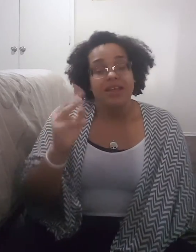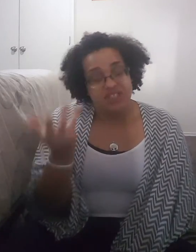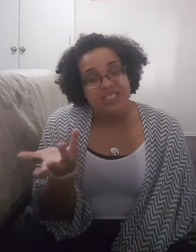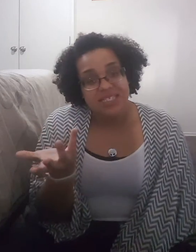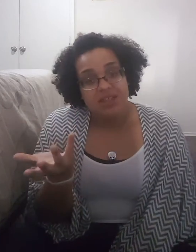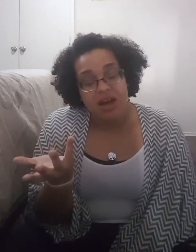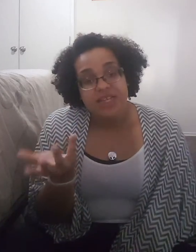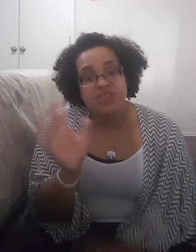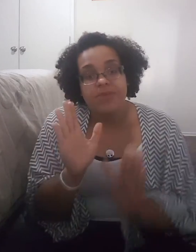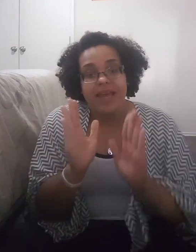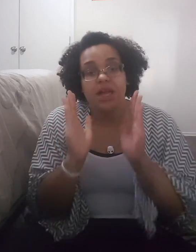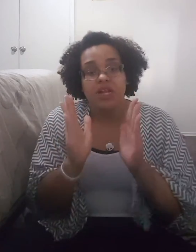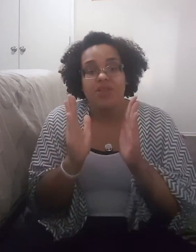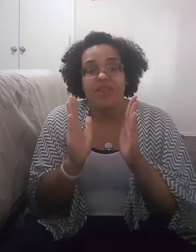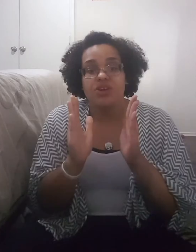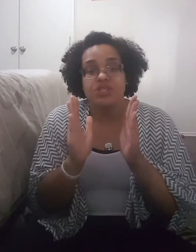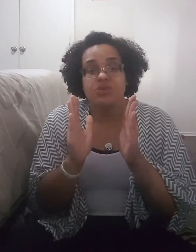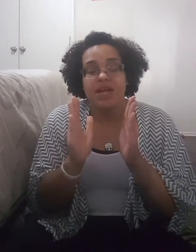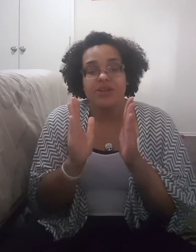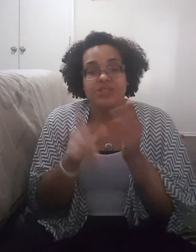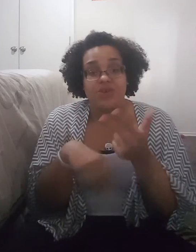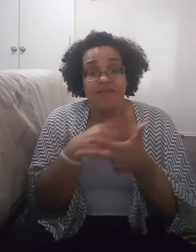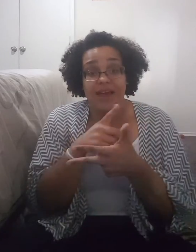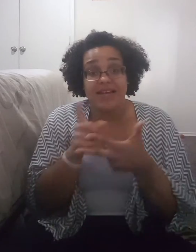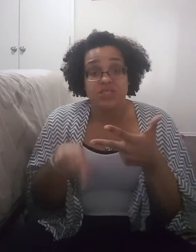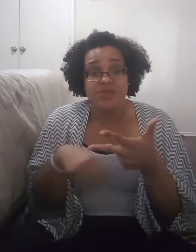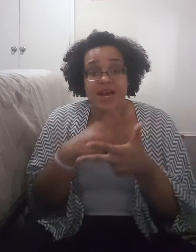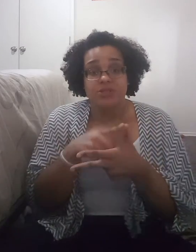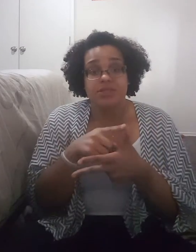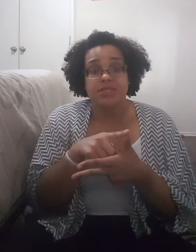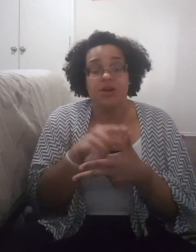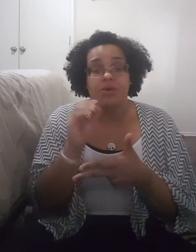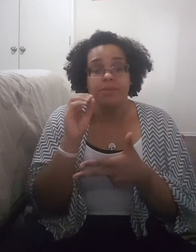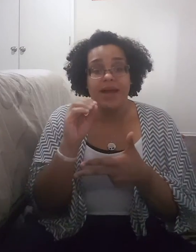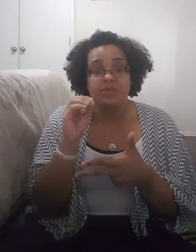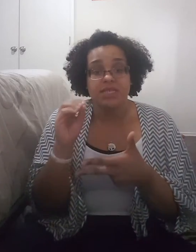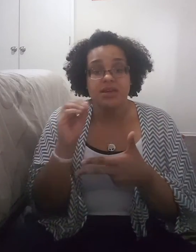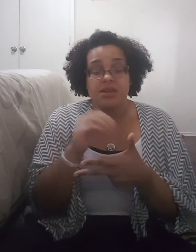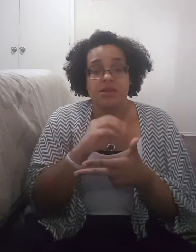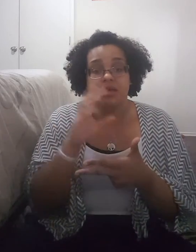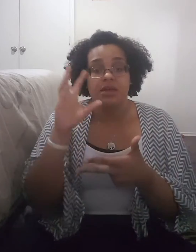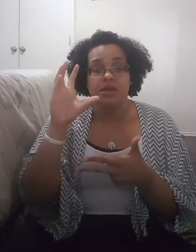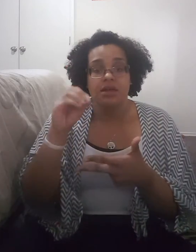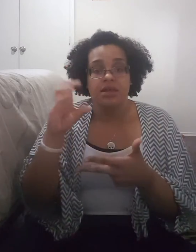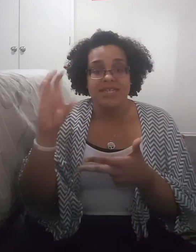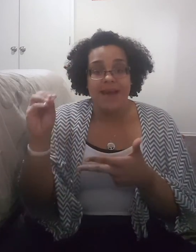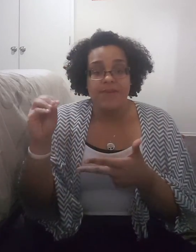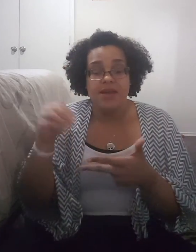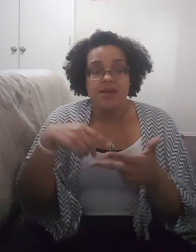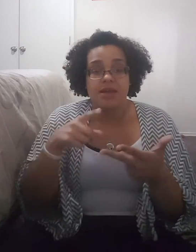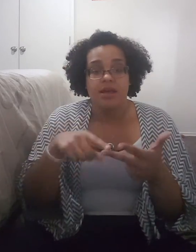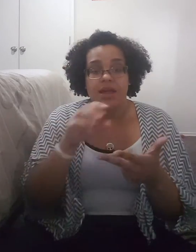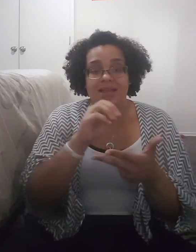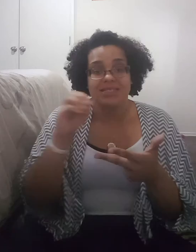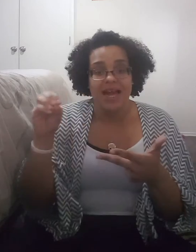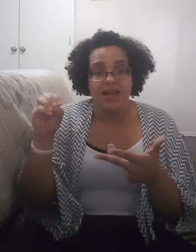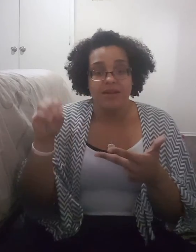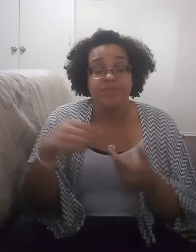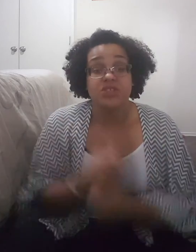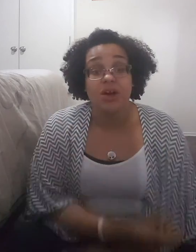just as long as you make it clear that there are two letters. So you have, I guess, three options. So bouncing, tapping, and sliding. So I'm going